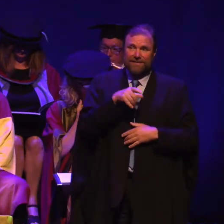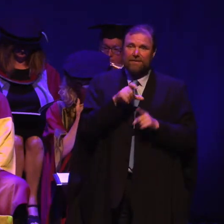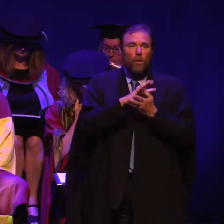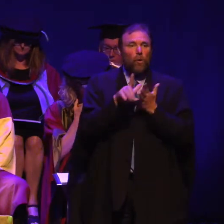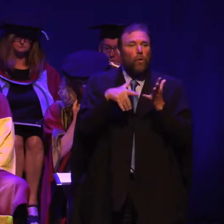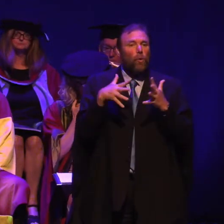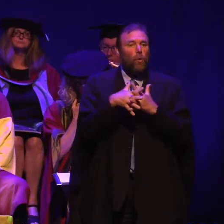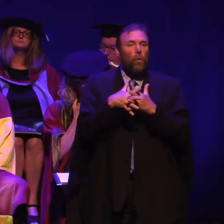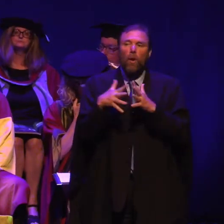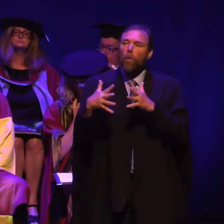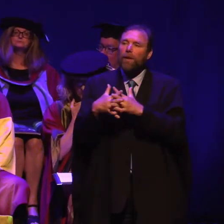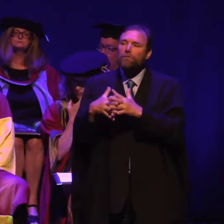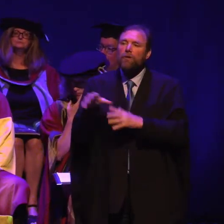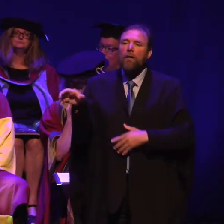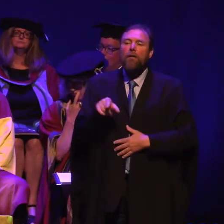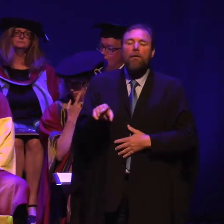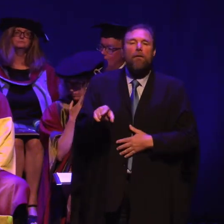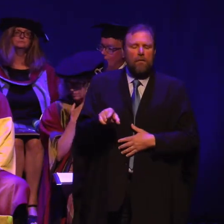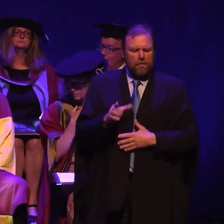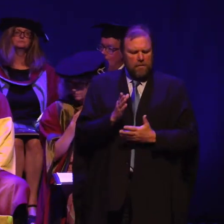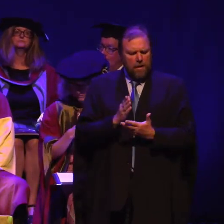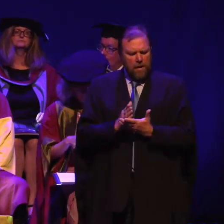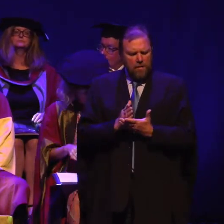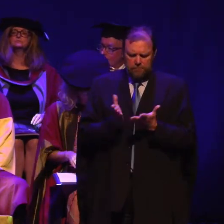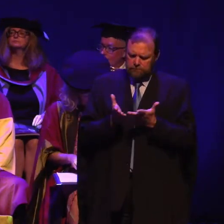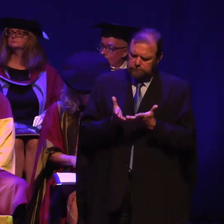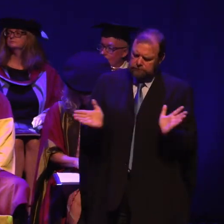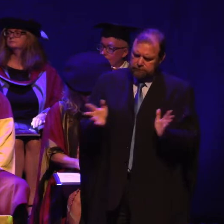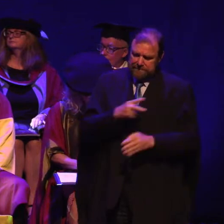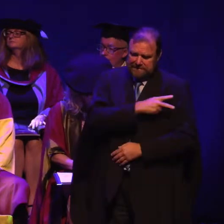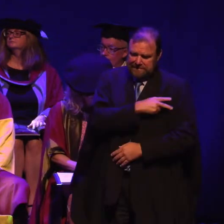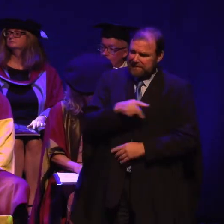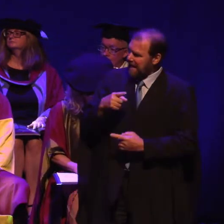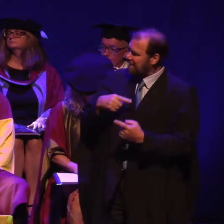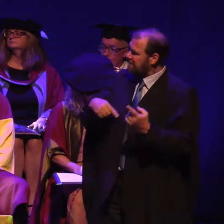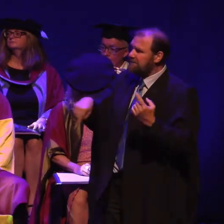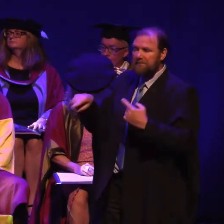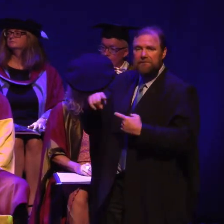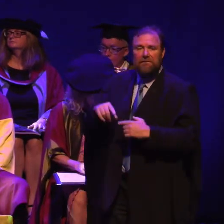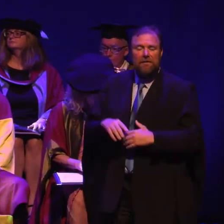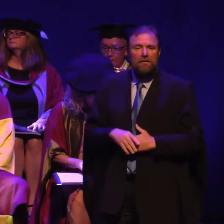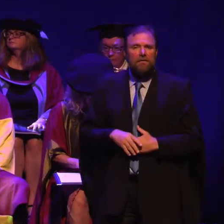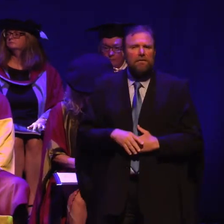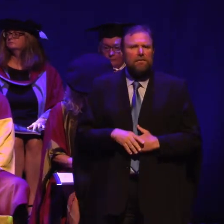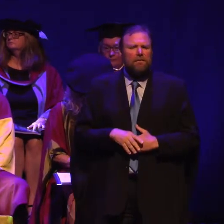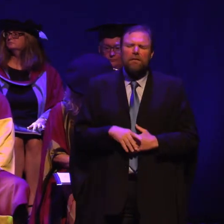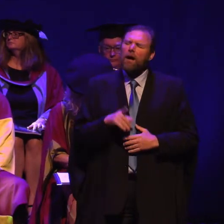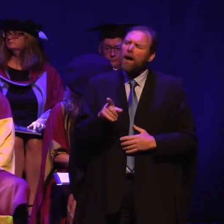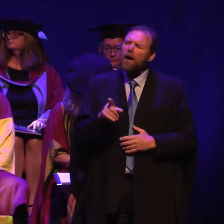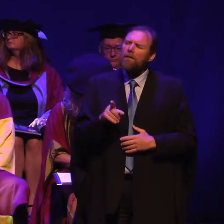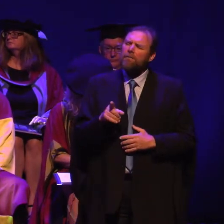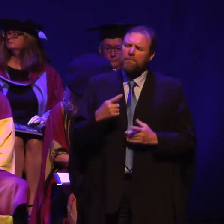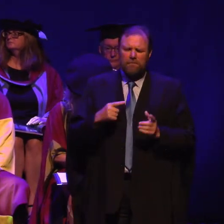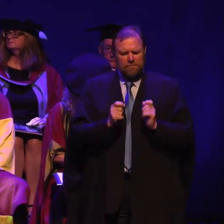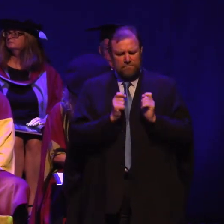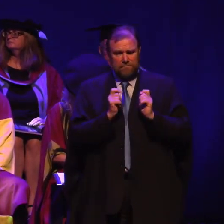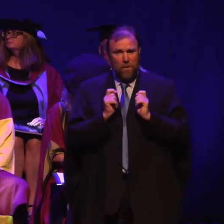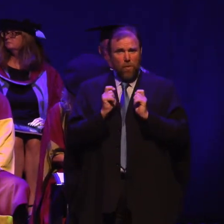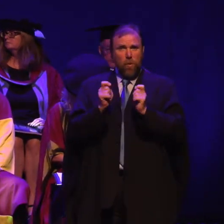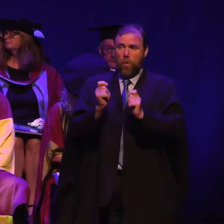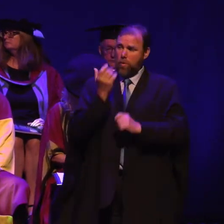Wiltshire, together with the wider staff team. And following the award of the Times Higher